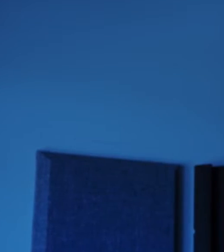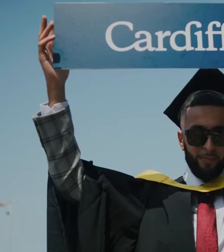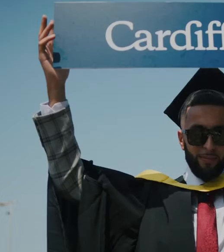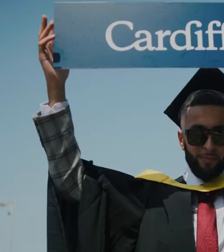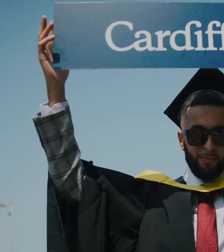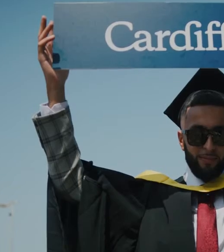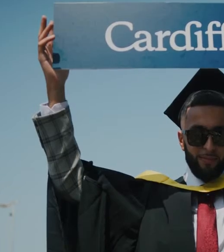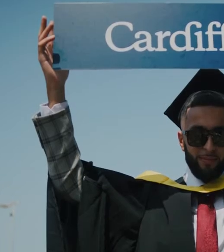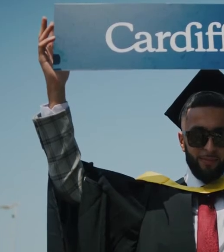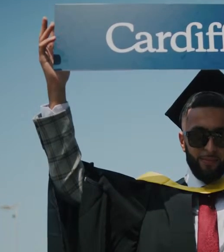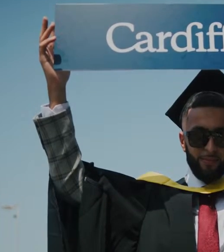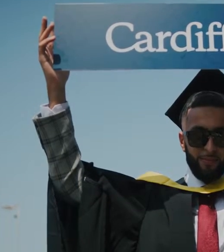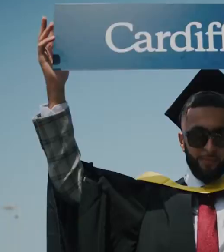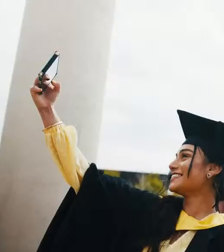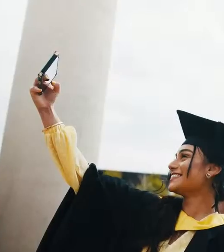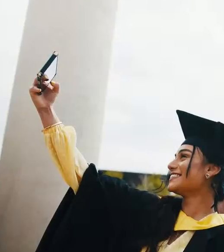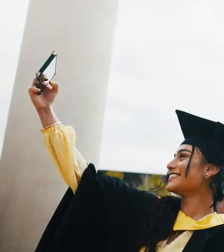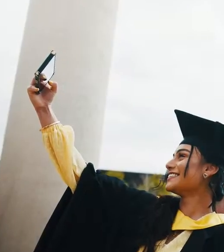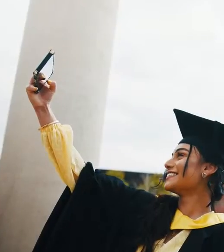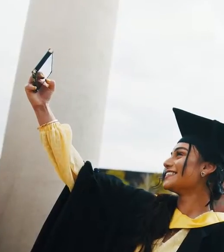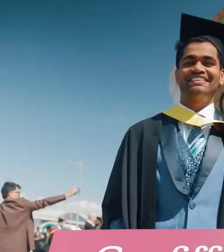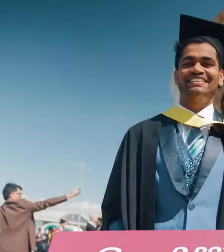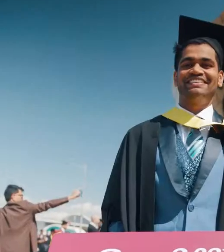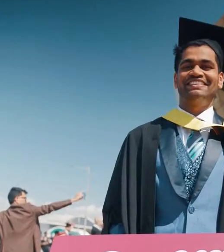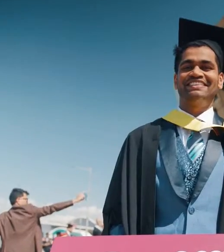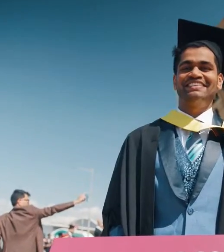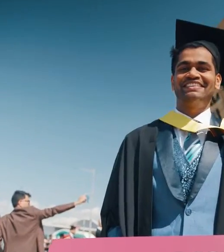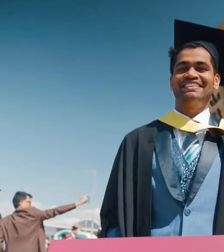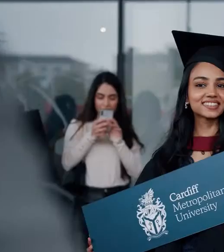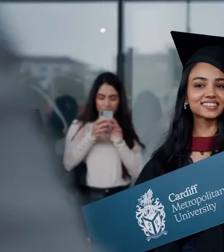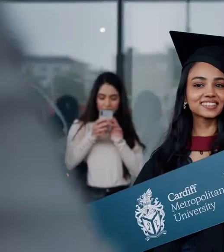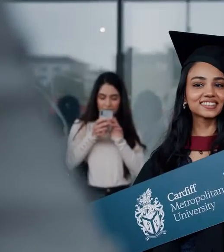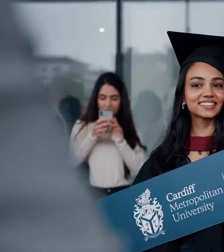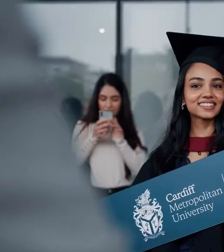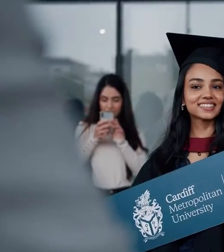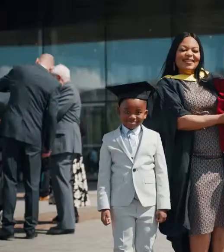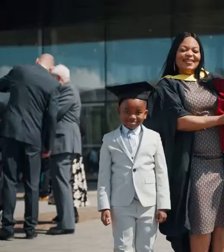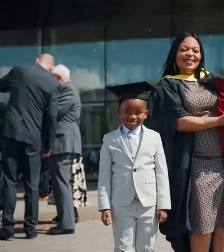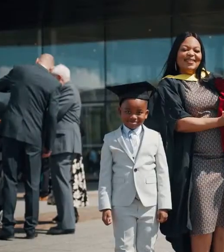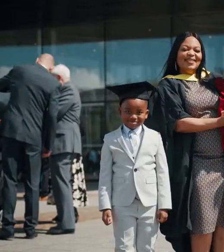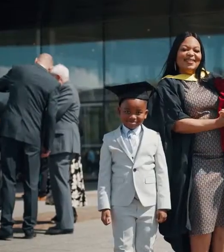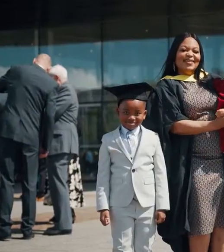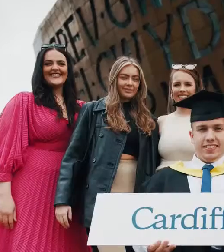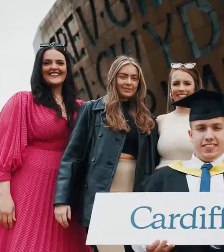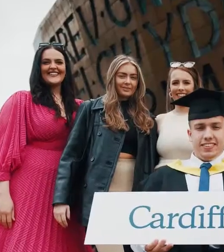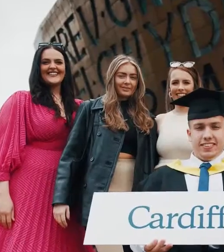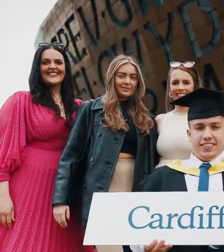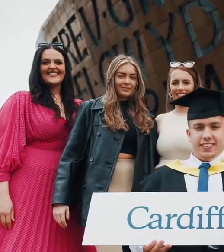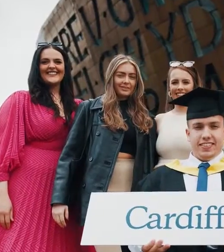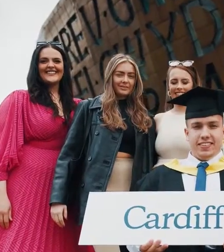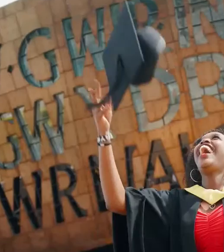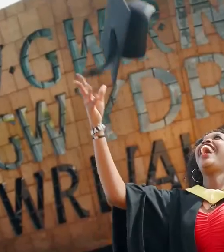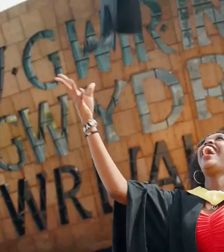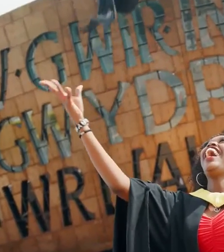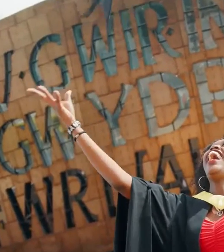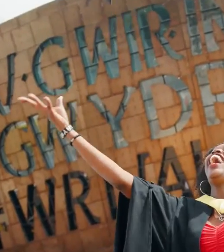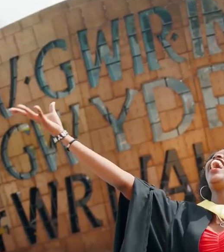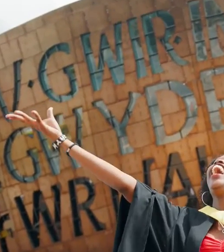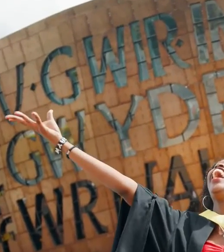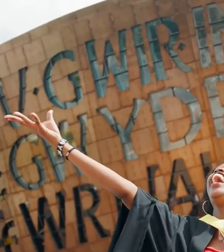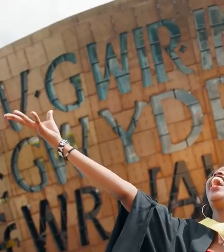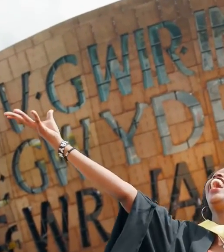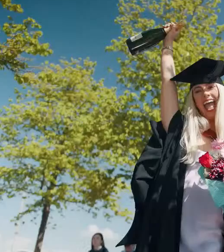nights, you are glowing. Whatever your aspirations are next, I know you will be flowing, riding the wave of